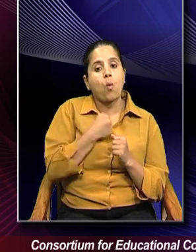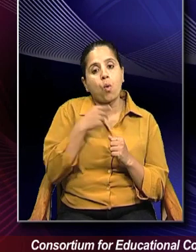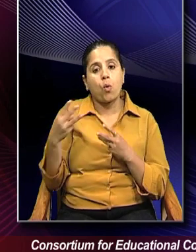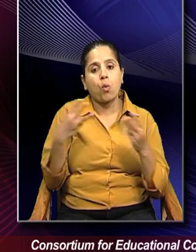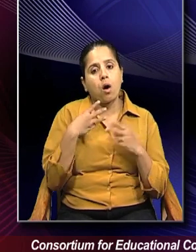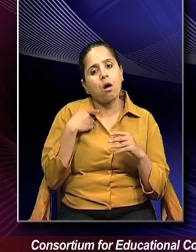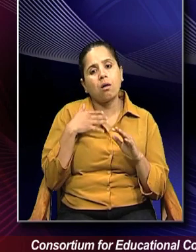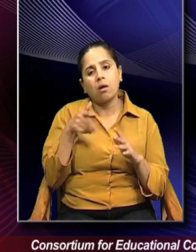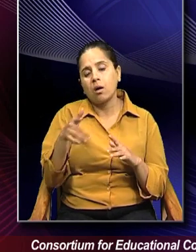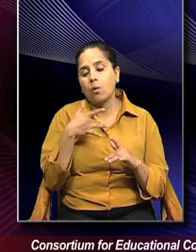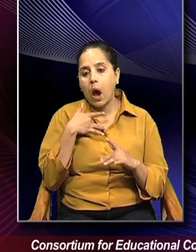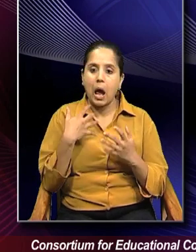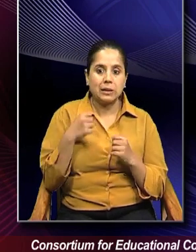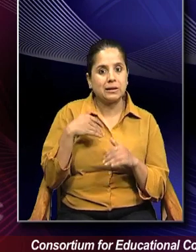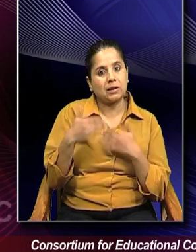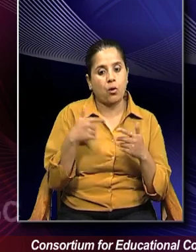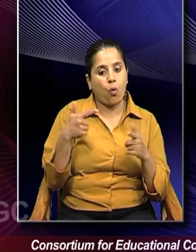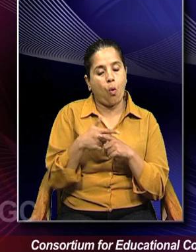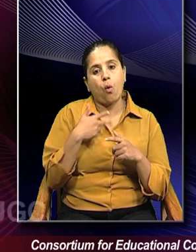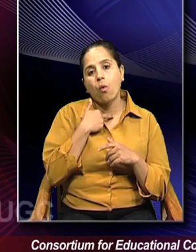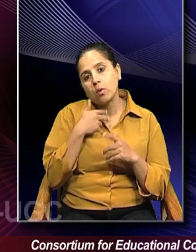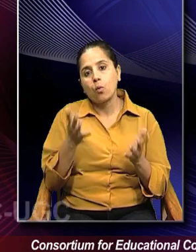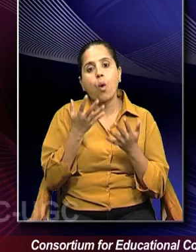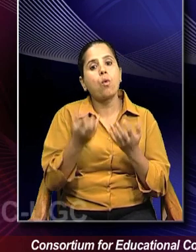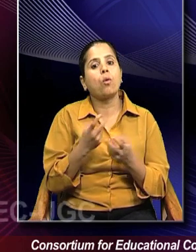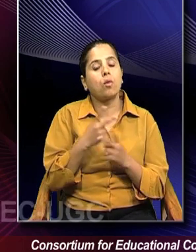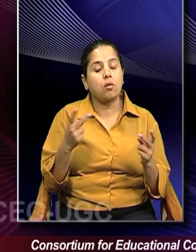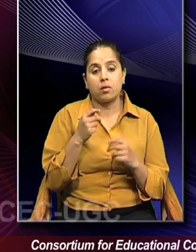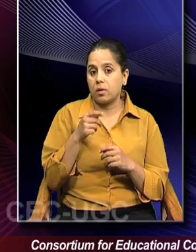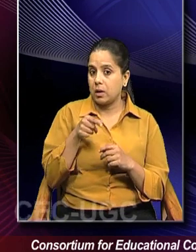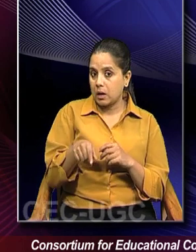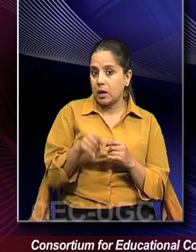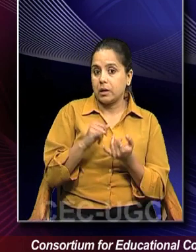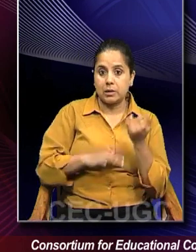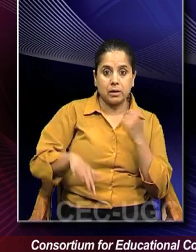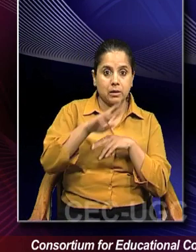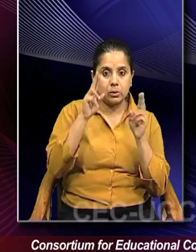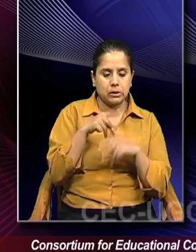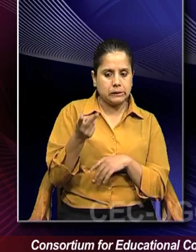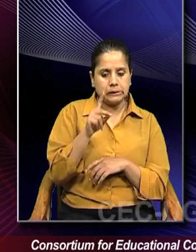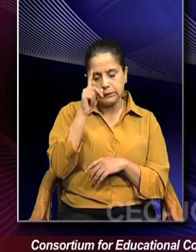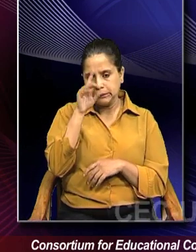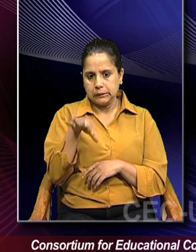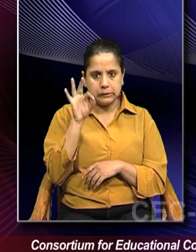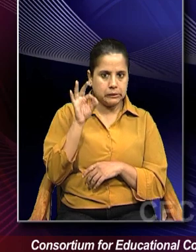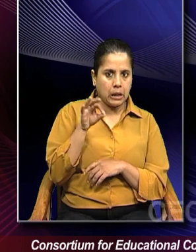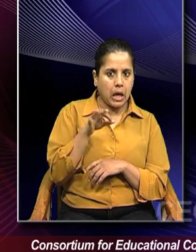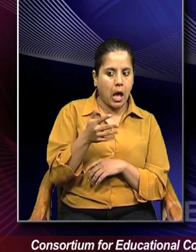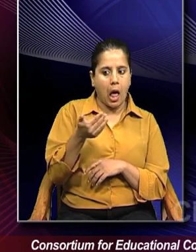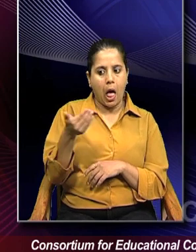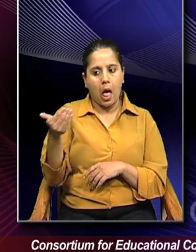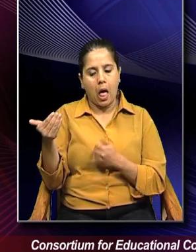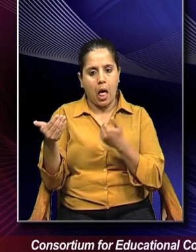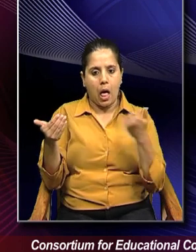war and conflict. So, international society refuses to choose between these two extreme positions